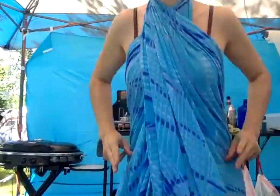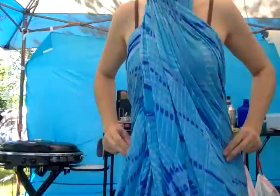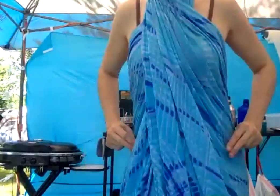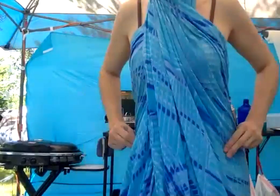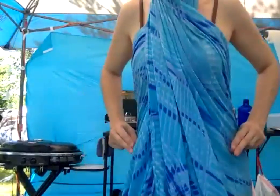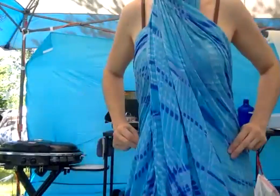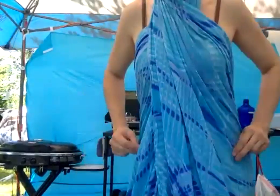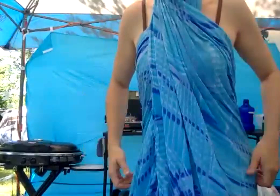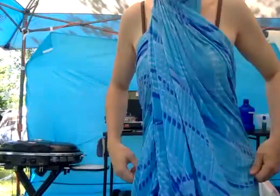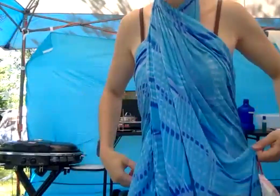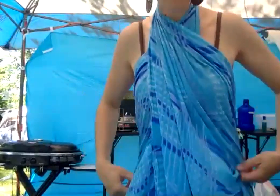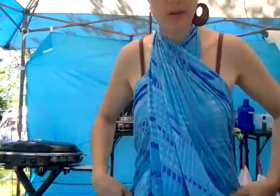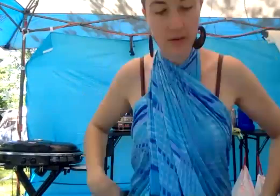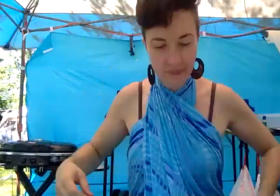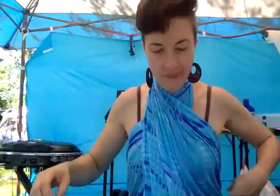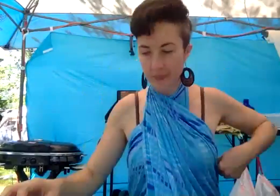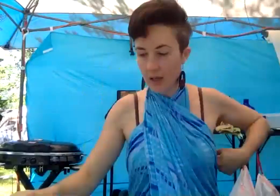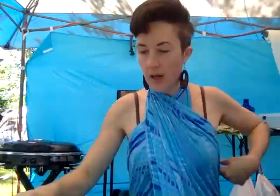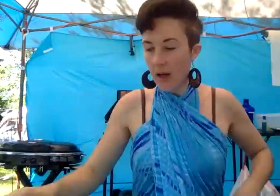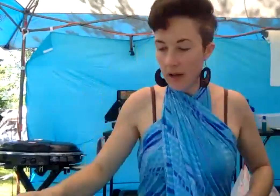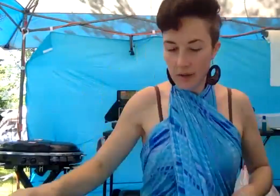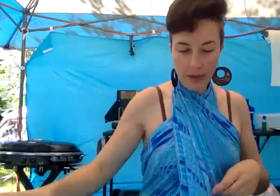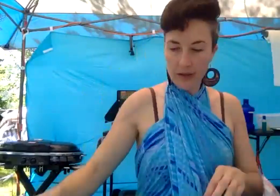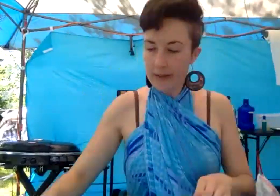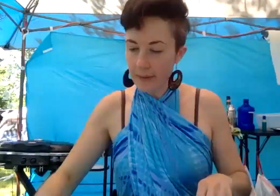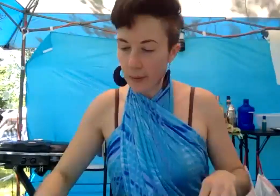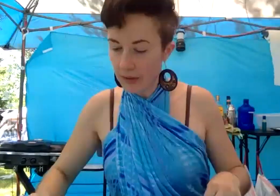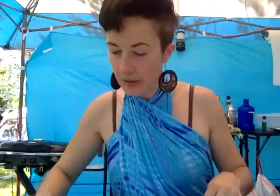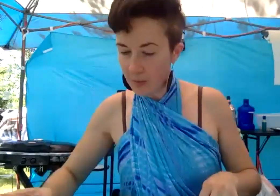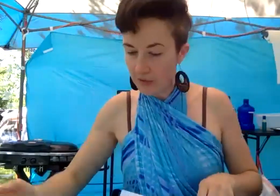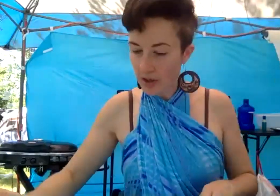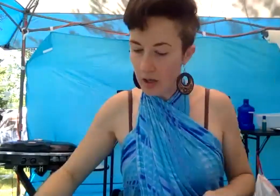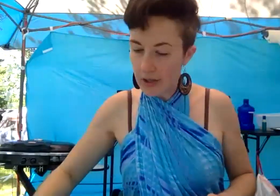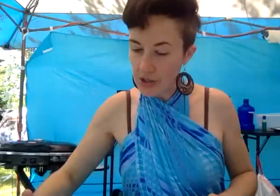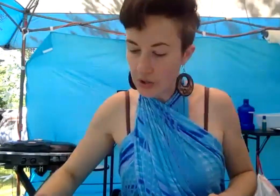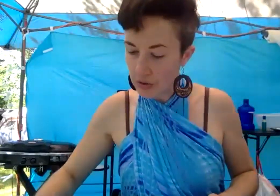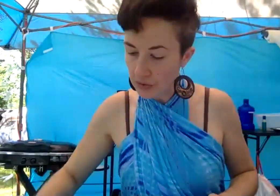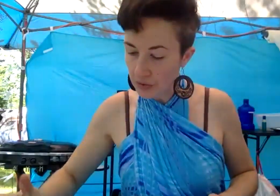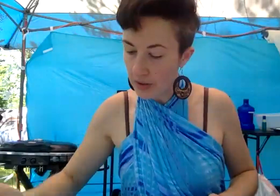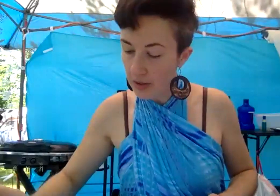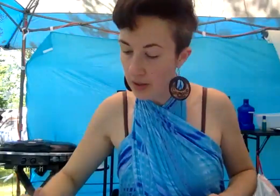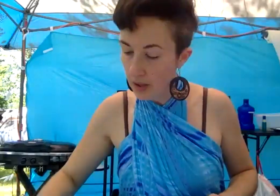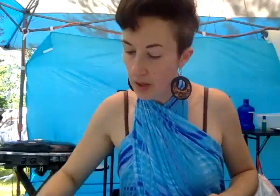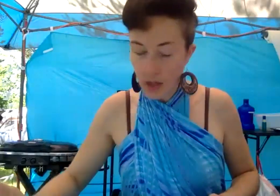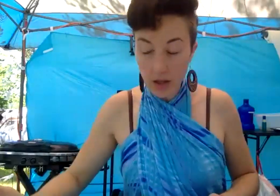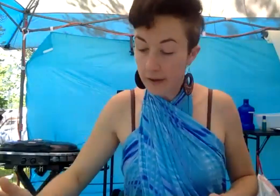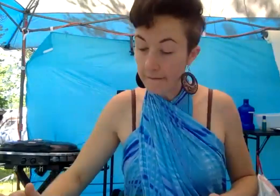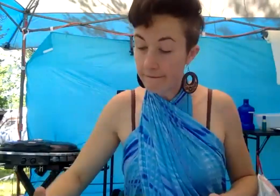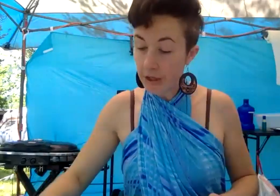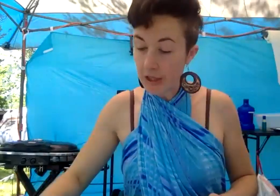our diaper. All right, we're going to move on to our